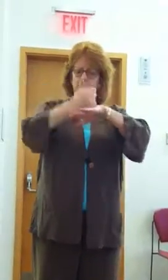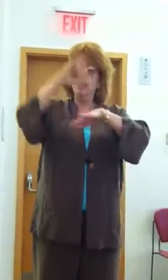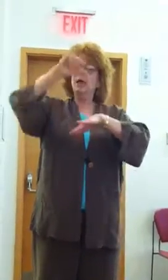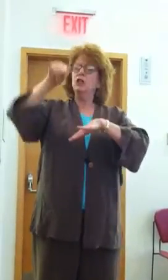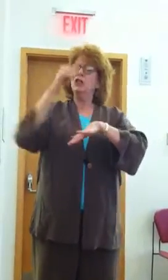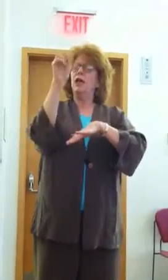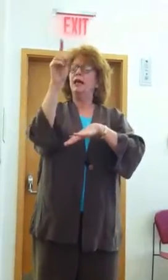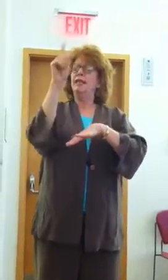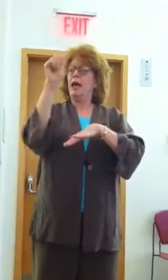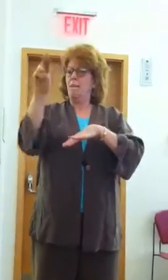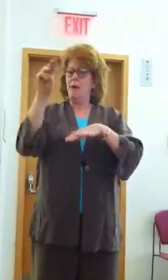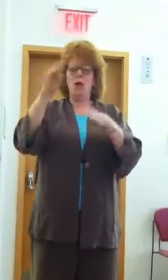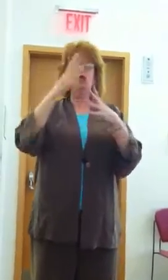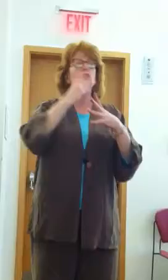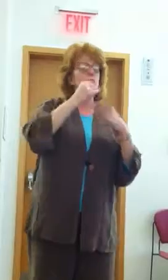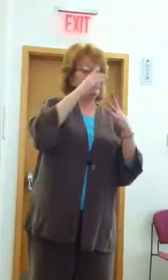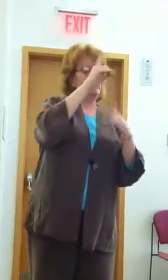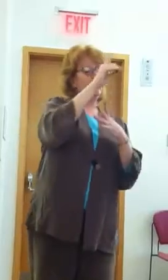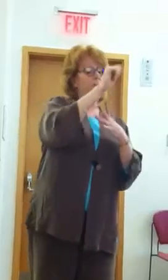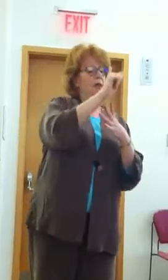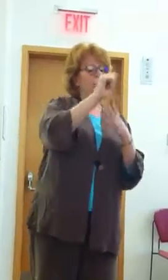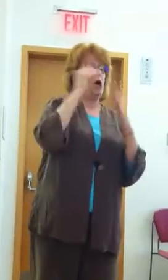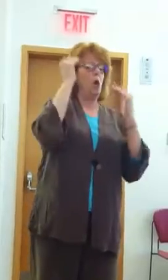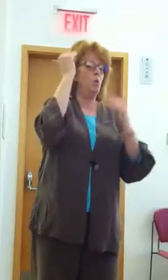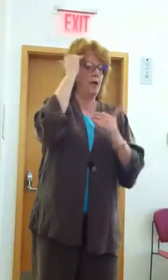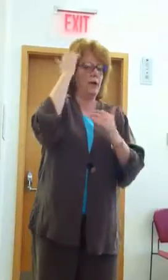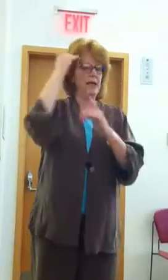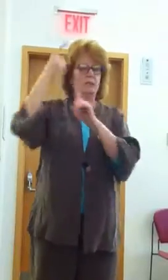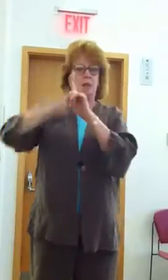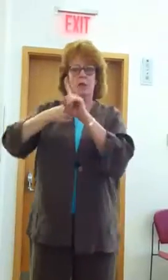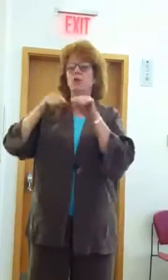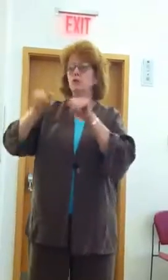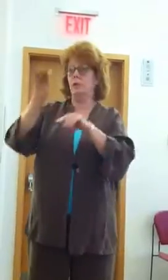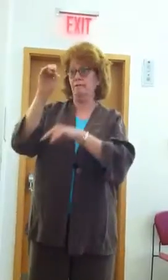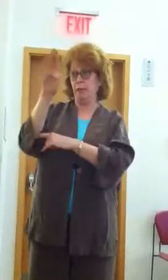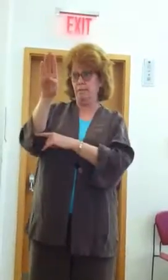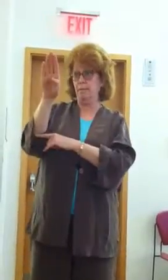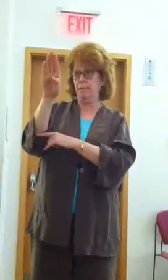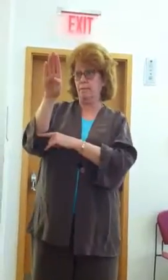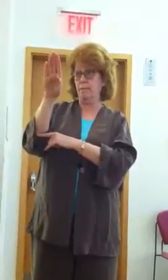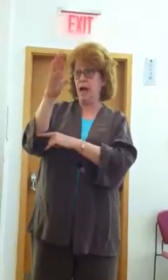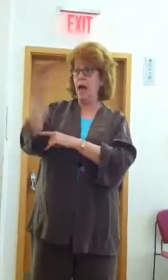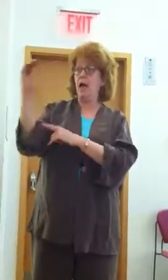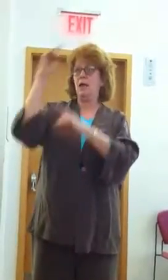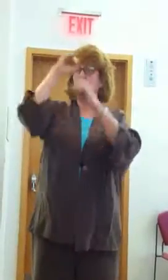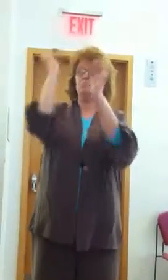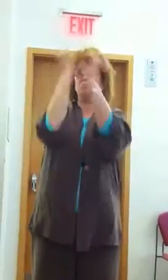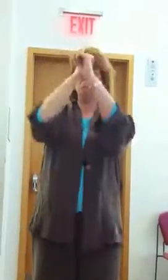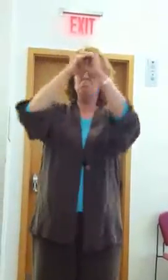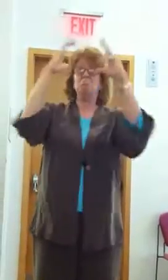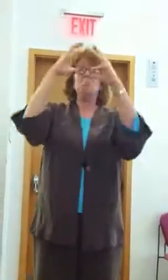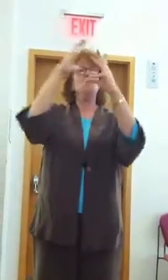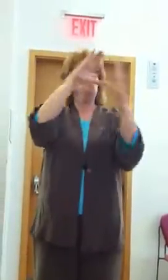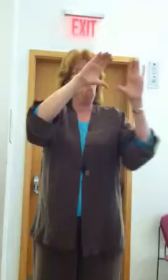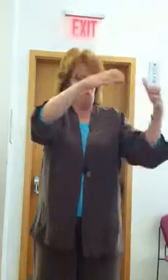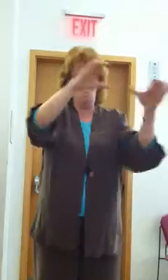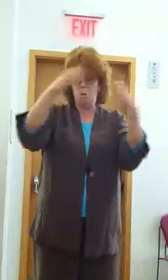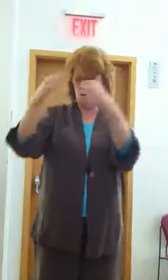Jewish Disability Awareness Month, in February, and the ideological movements all have